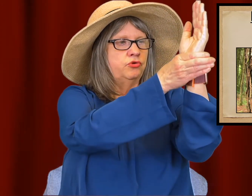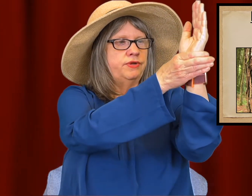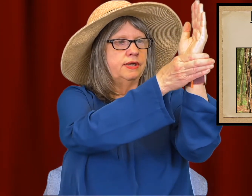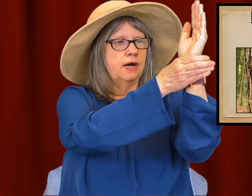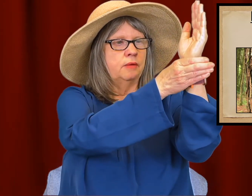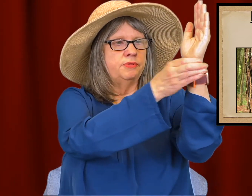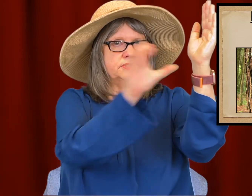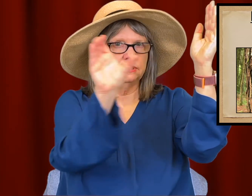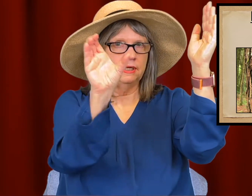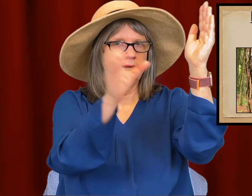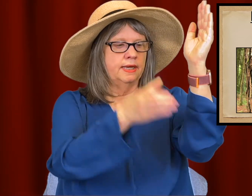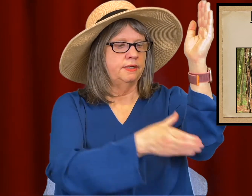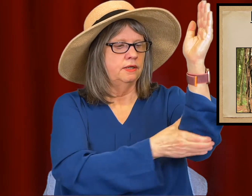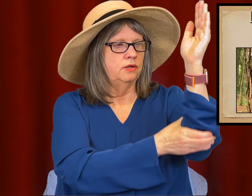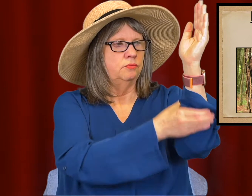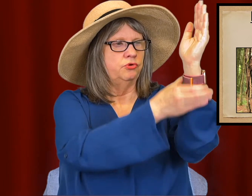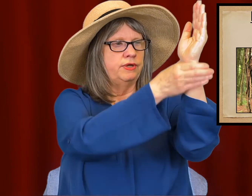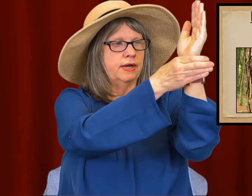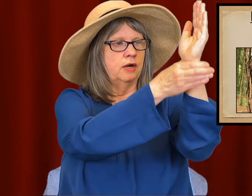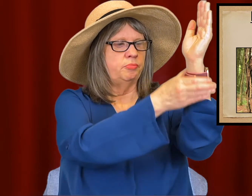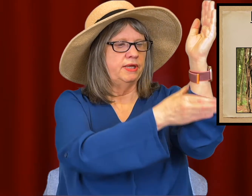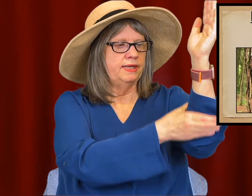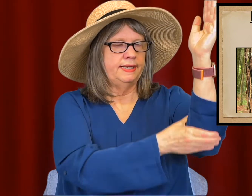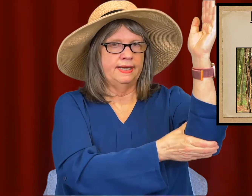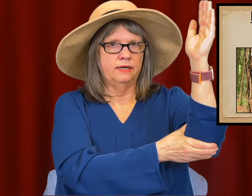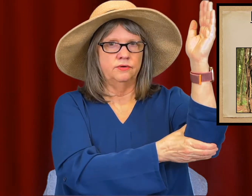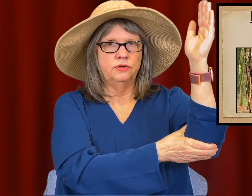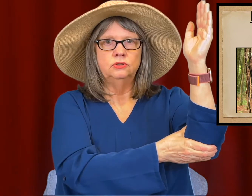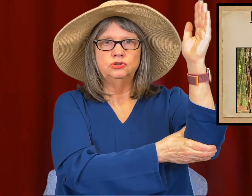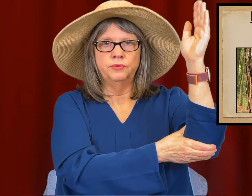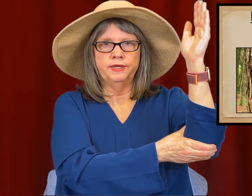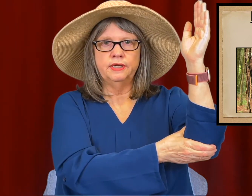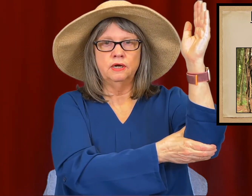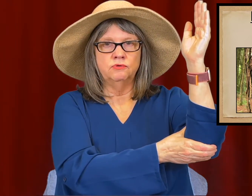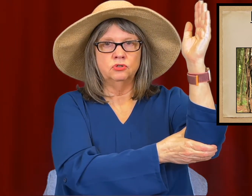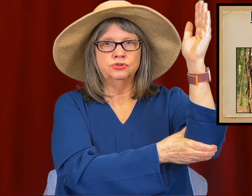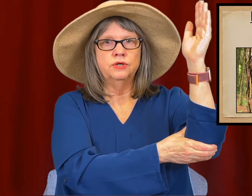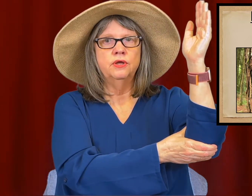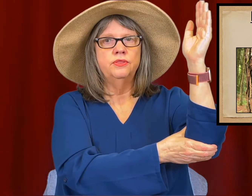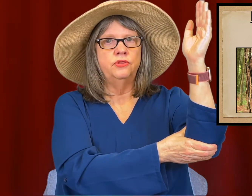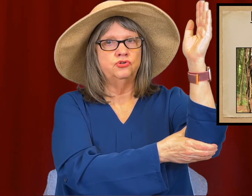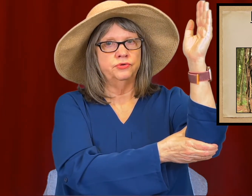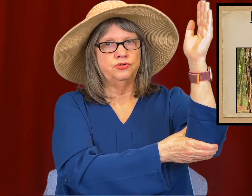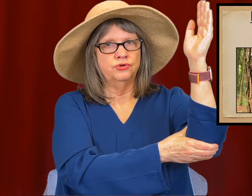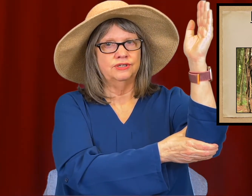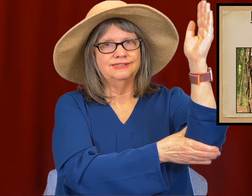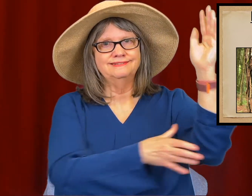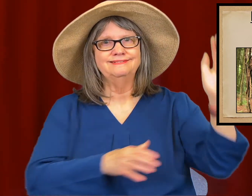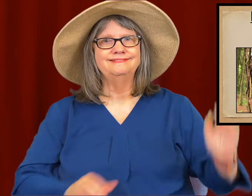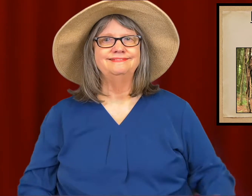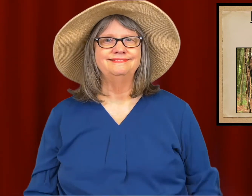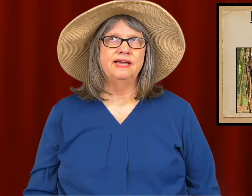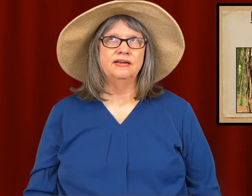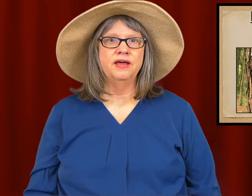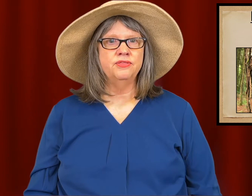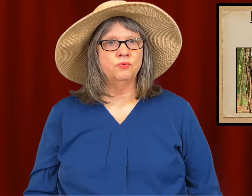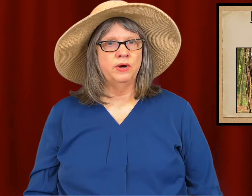moving up, the C hand moving up and down, showing it covers the tree trunk. And another way,